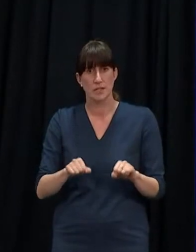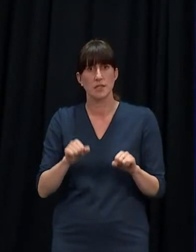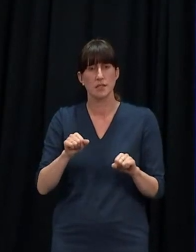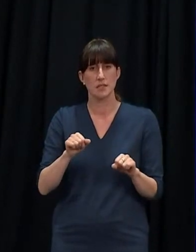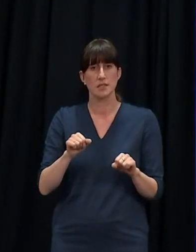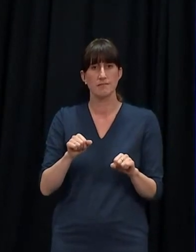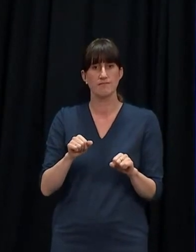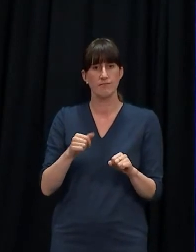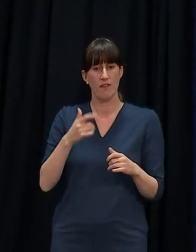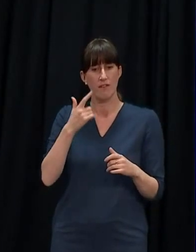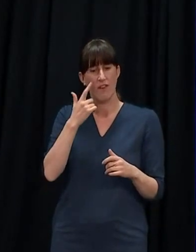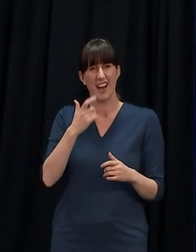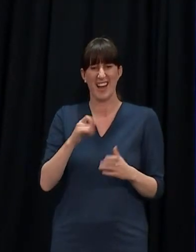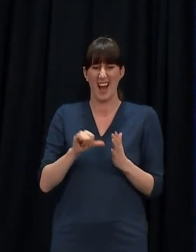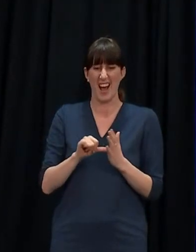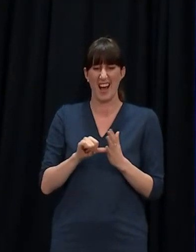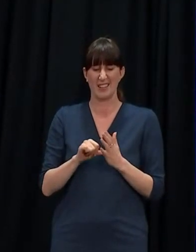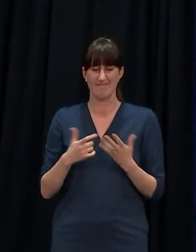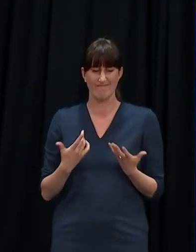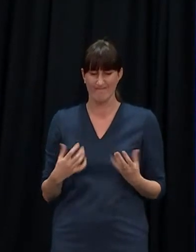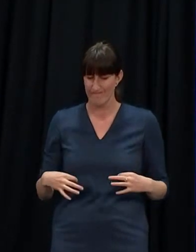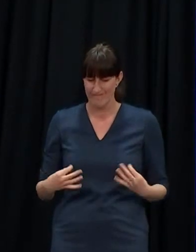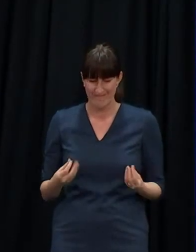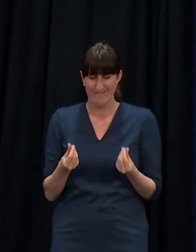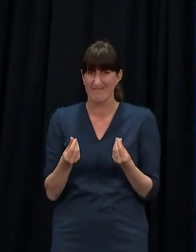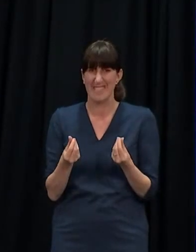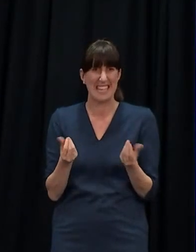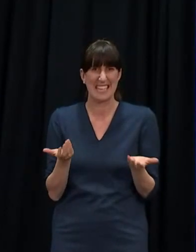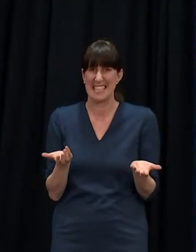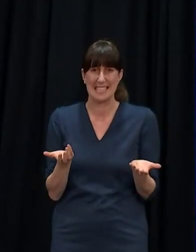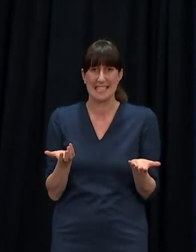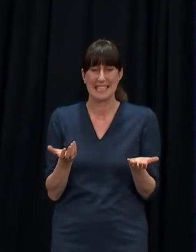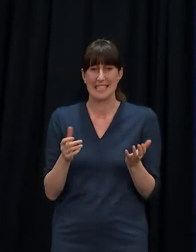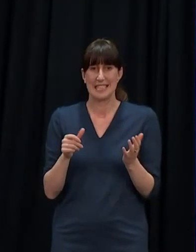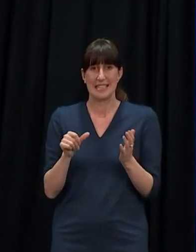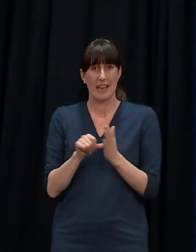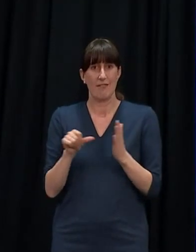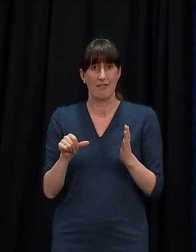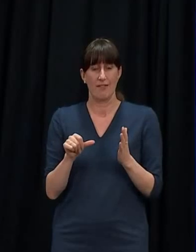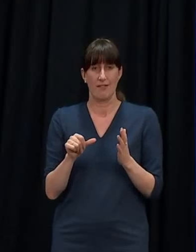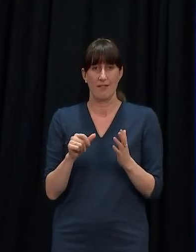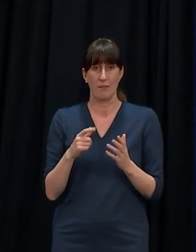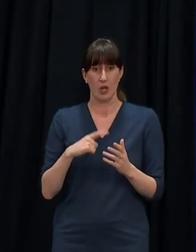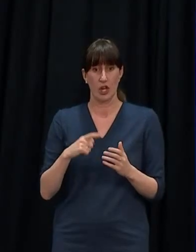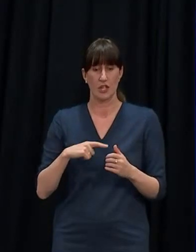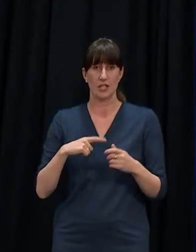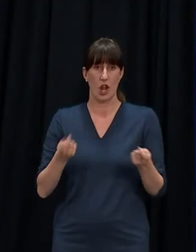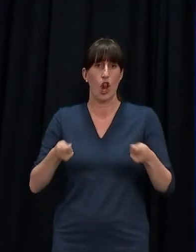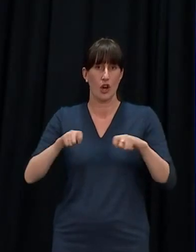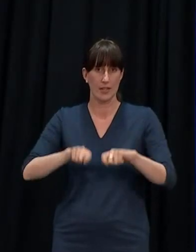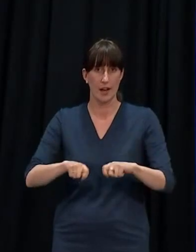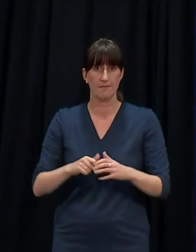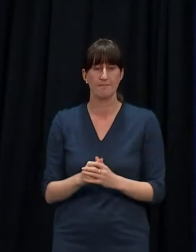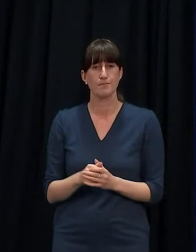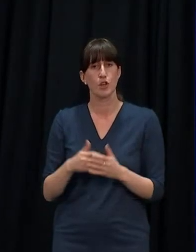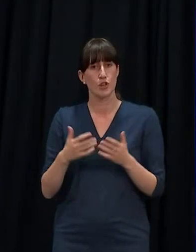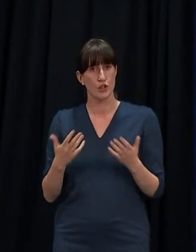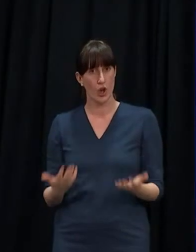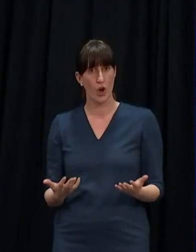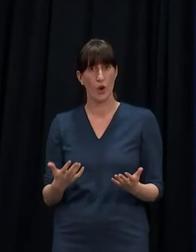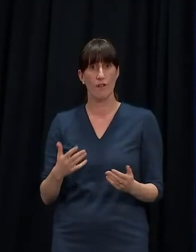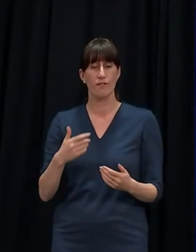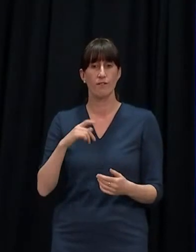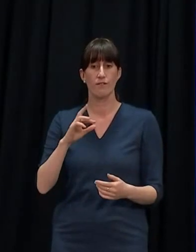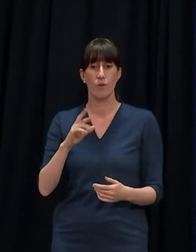to be supported if they're facing hard times due to COVID-19 restrictions. Today I announced that we're topping up the Tertiary Education Hardship Fund